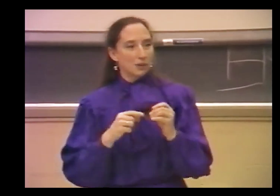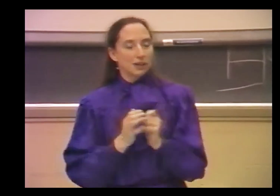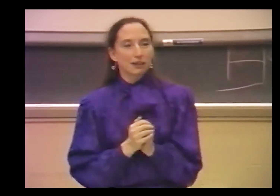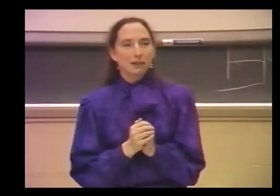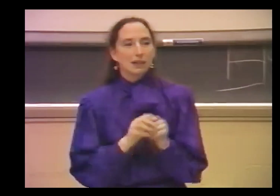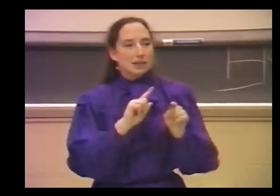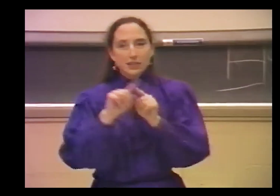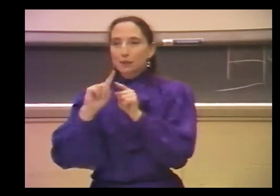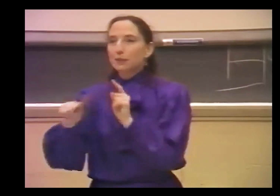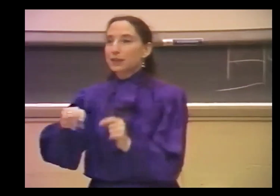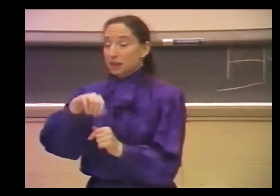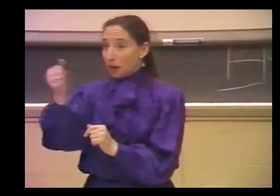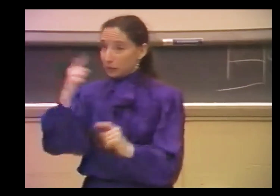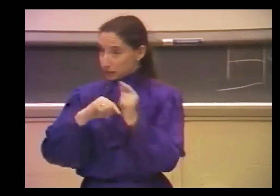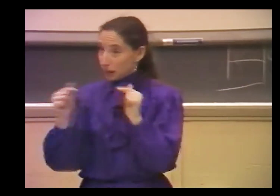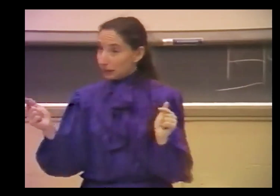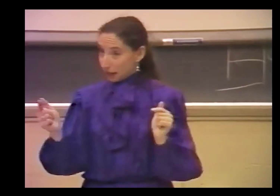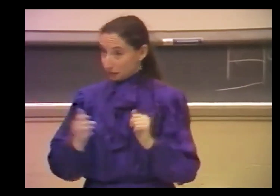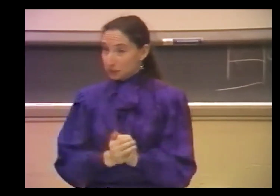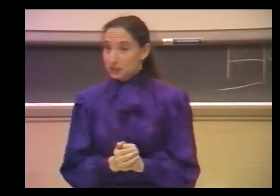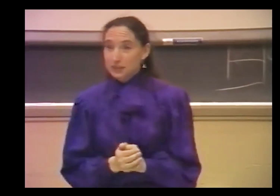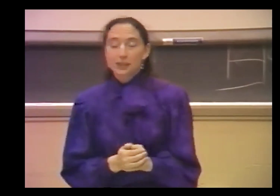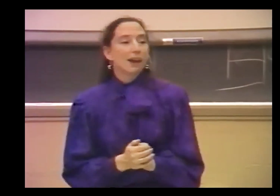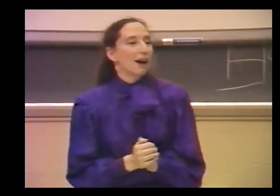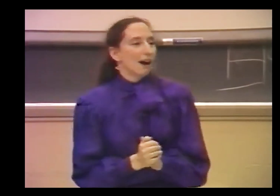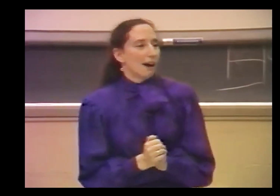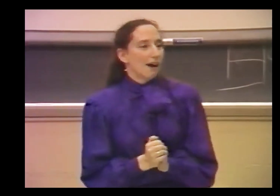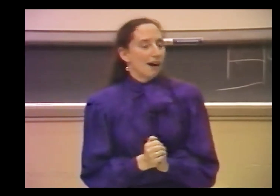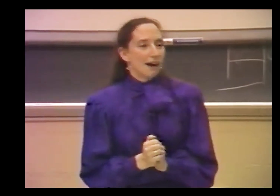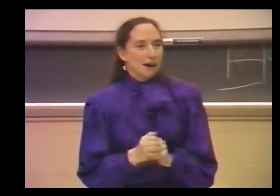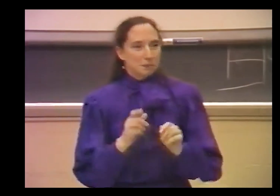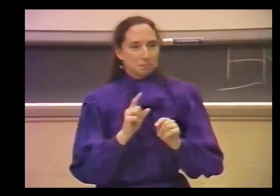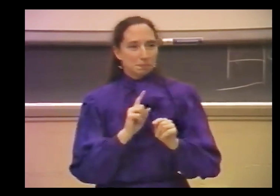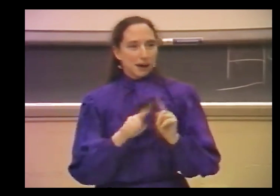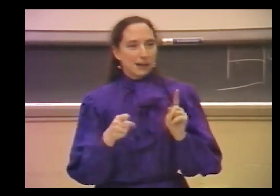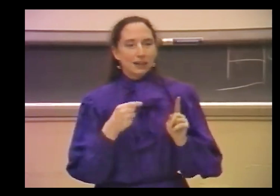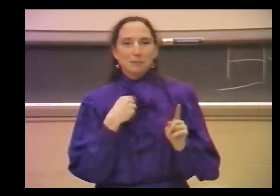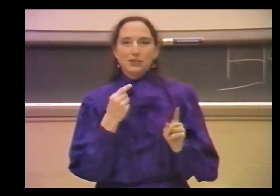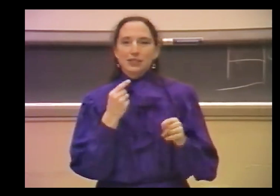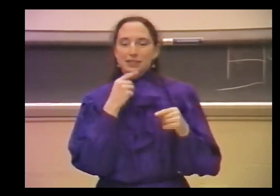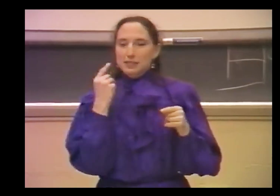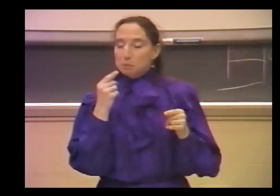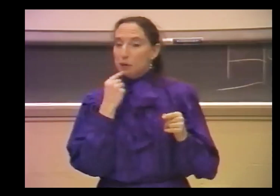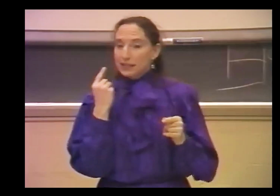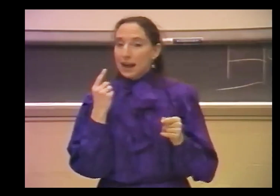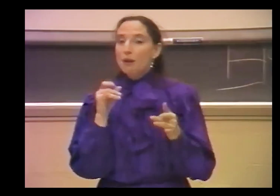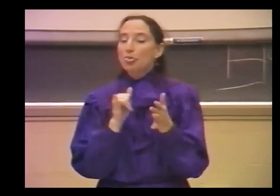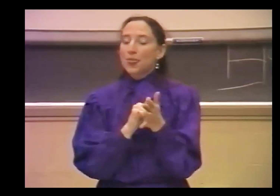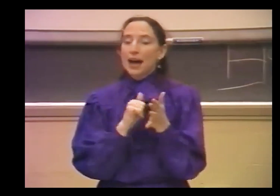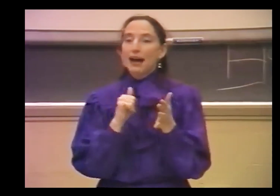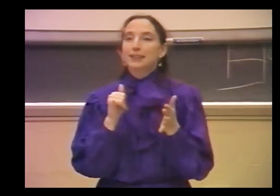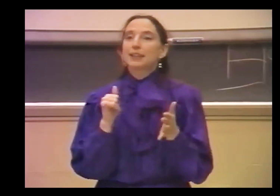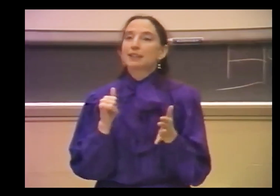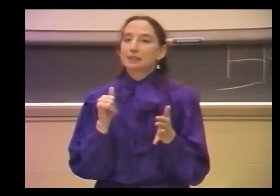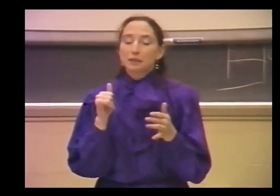about different other sign languages, but let me just point out that,